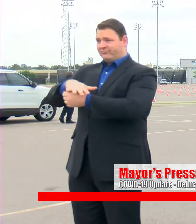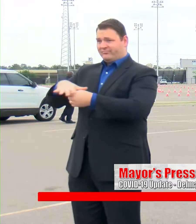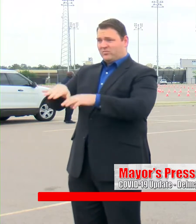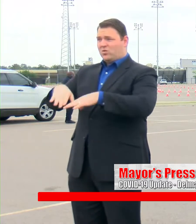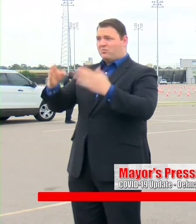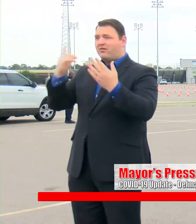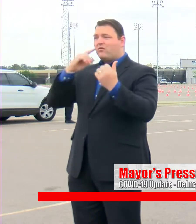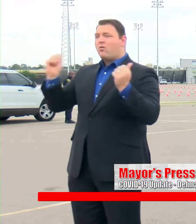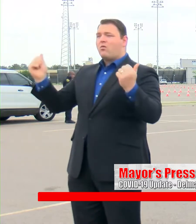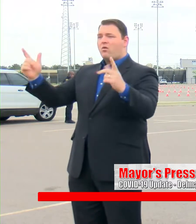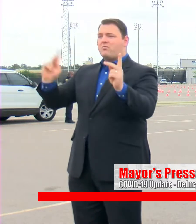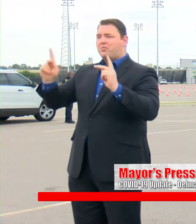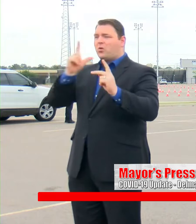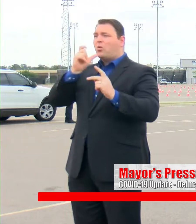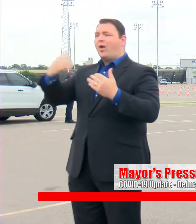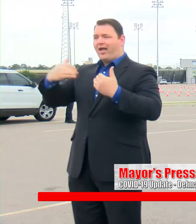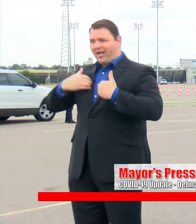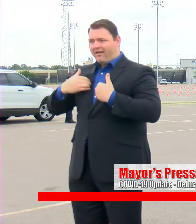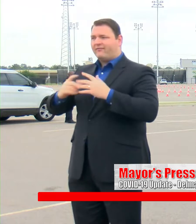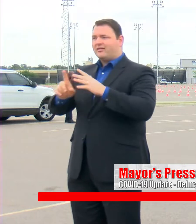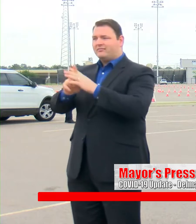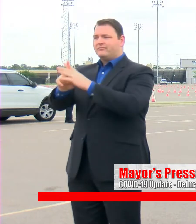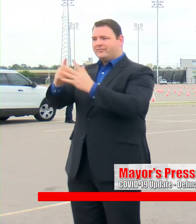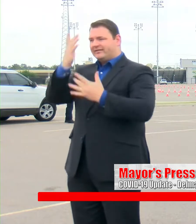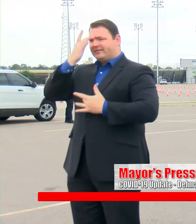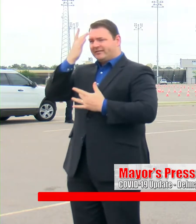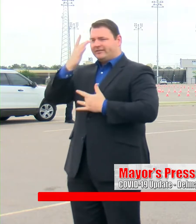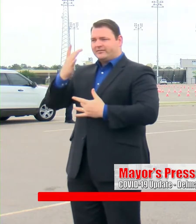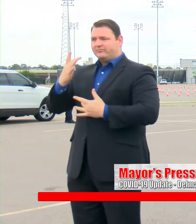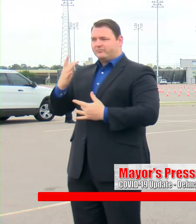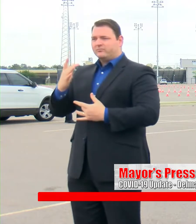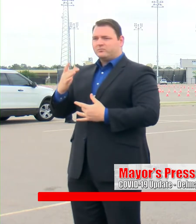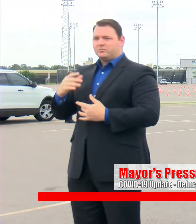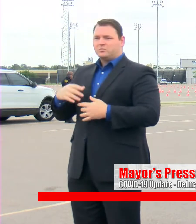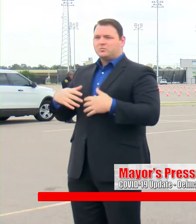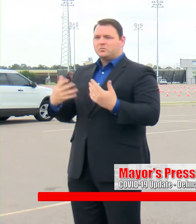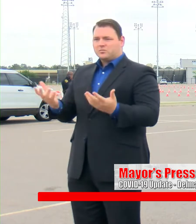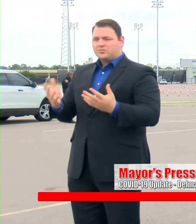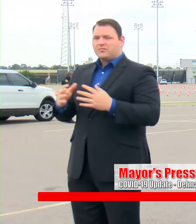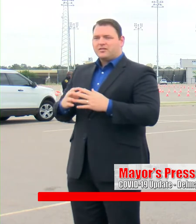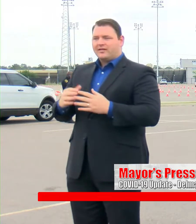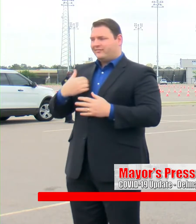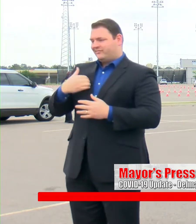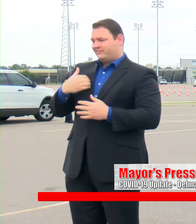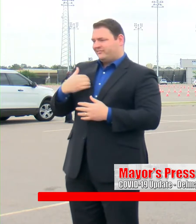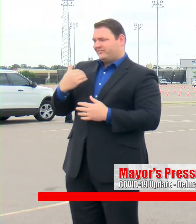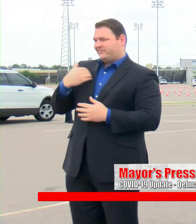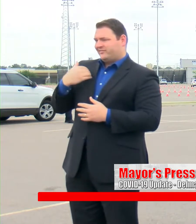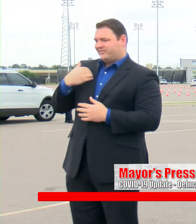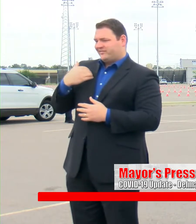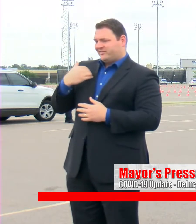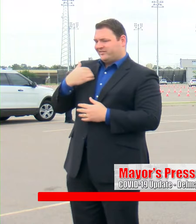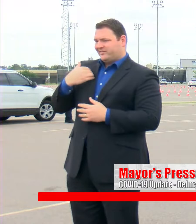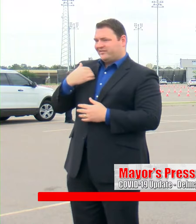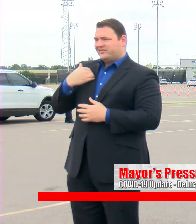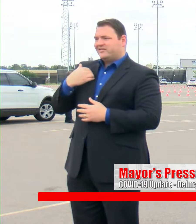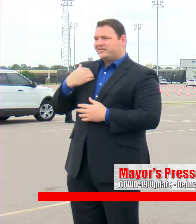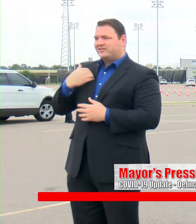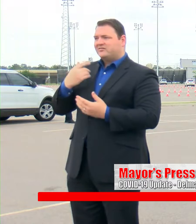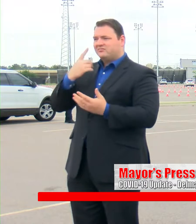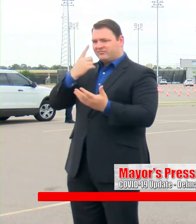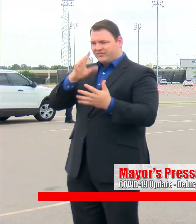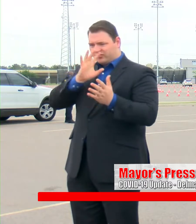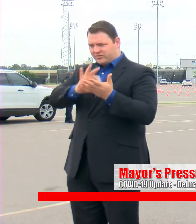about, 30, 40 minutes ago, where's Officer Harris? I think we've already tested over